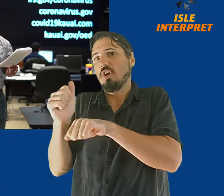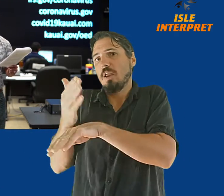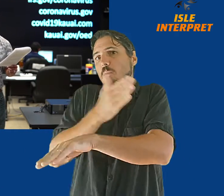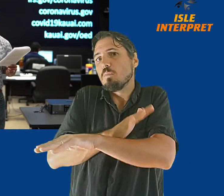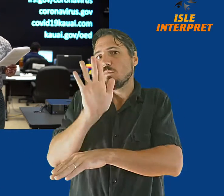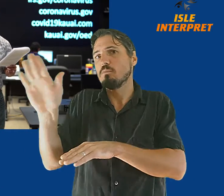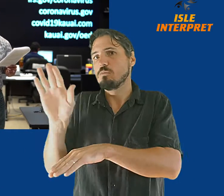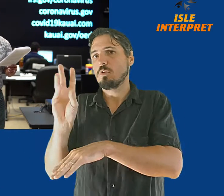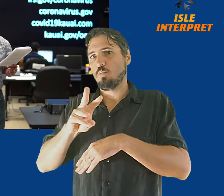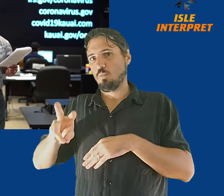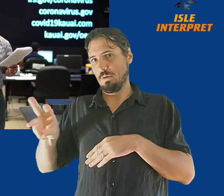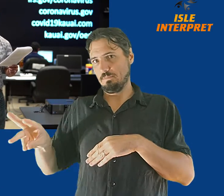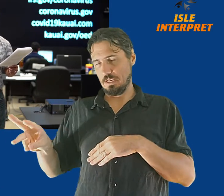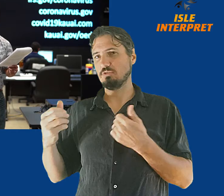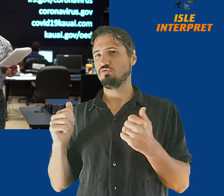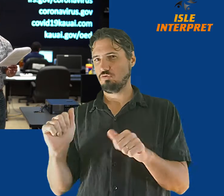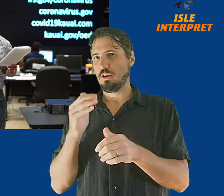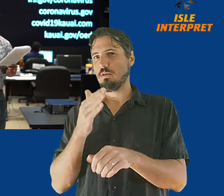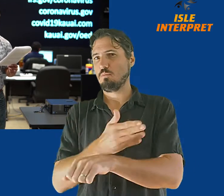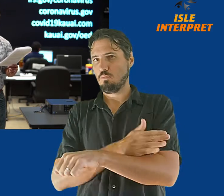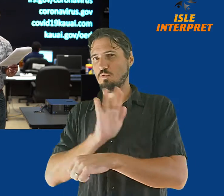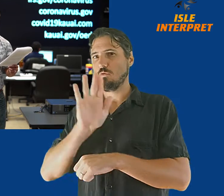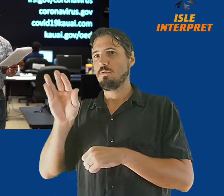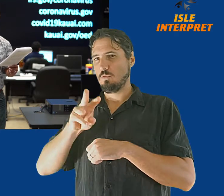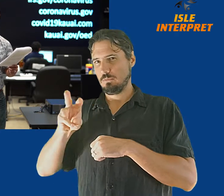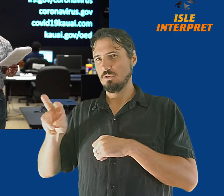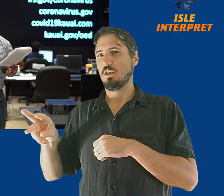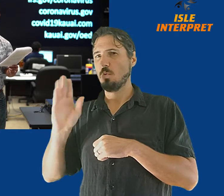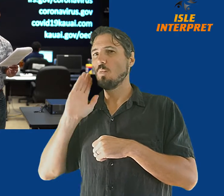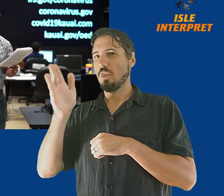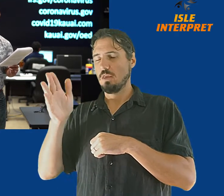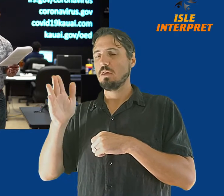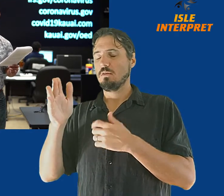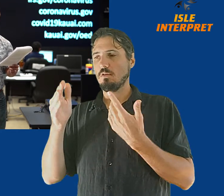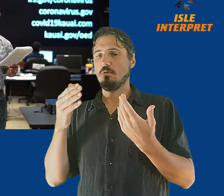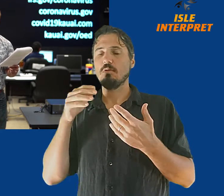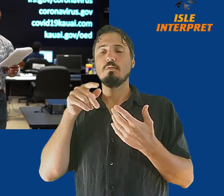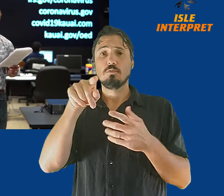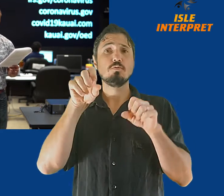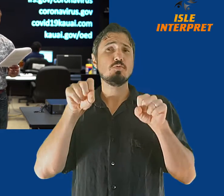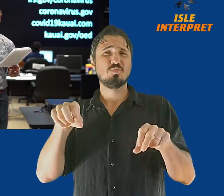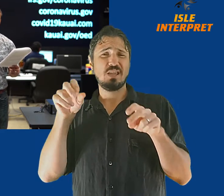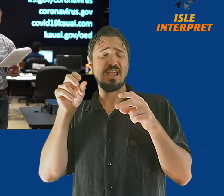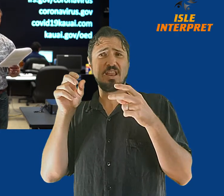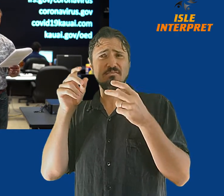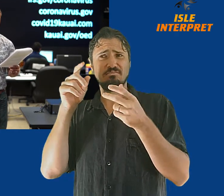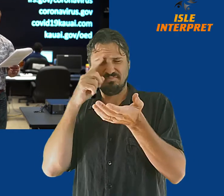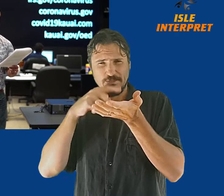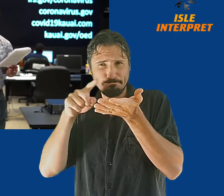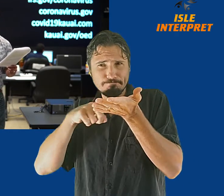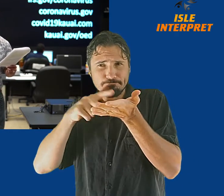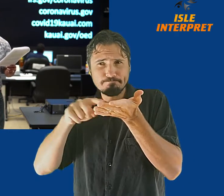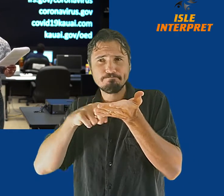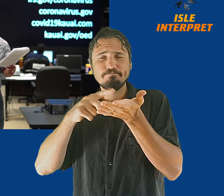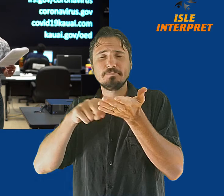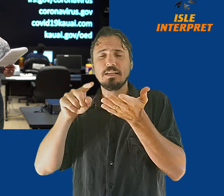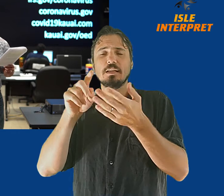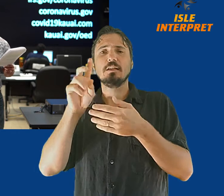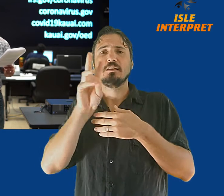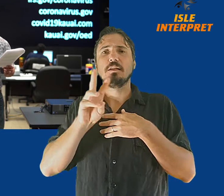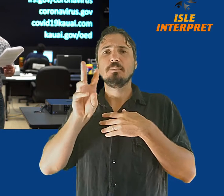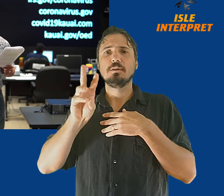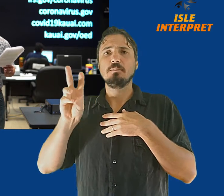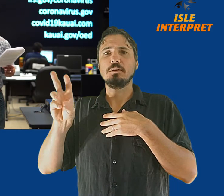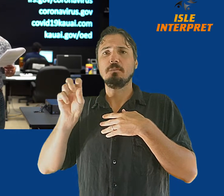applications. Please continue to stay updated on the specifics of the program by going to the unemployment website at